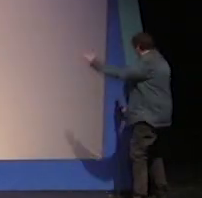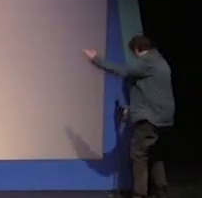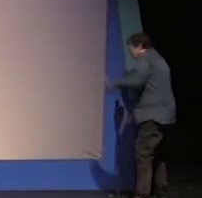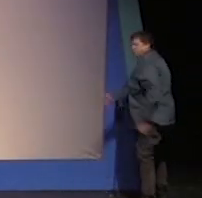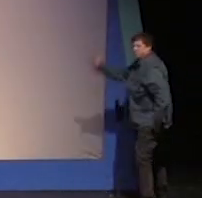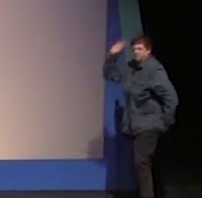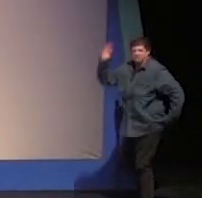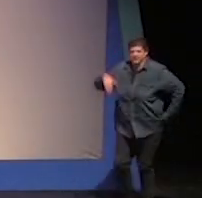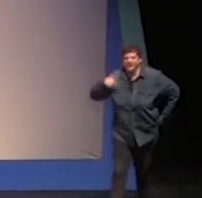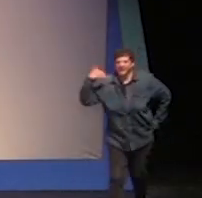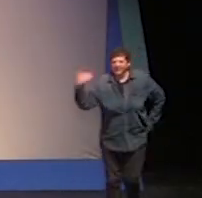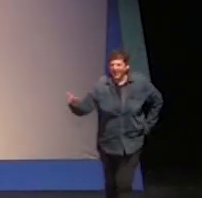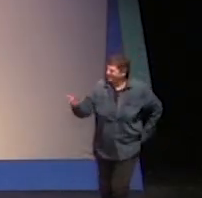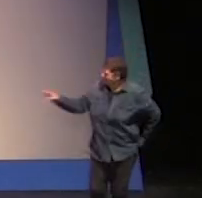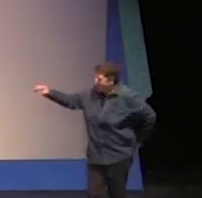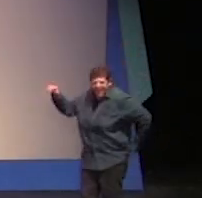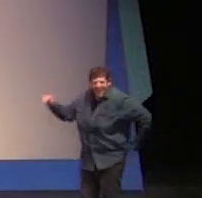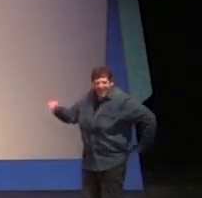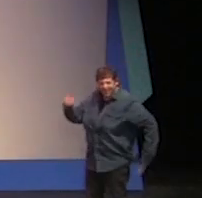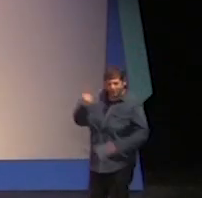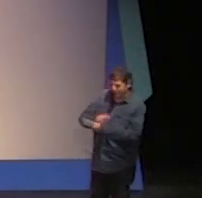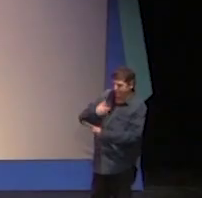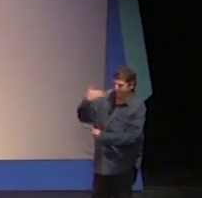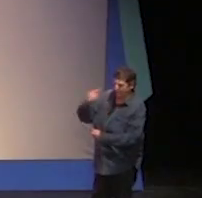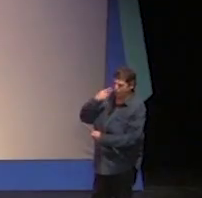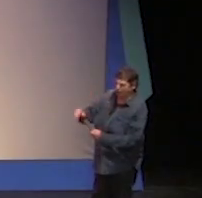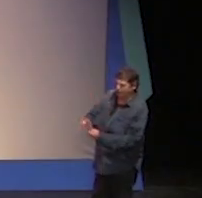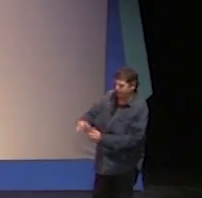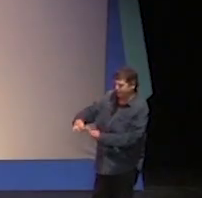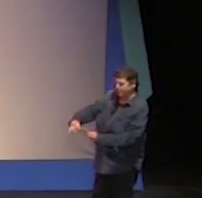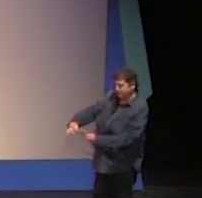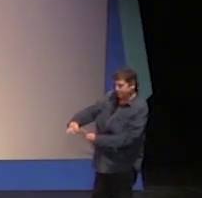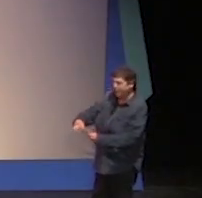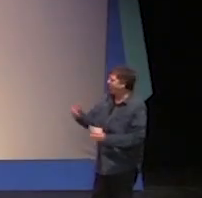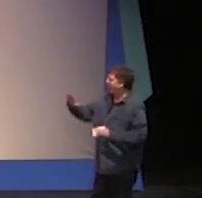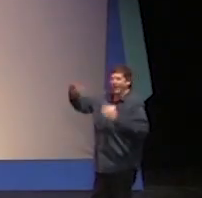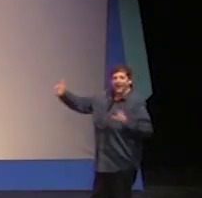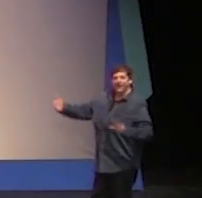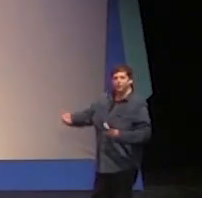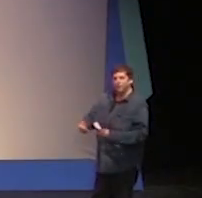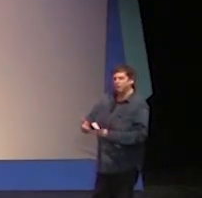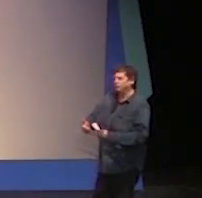Okay. Cool. Okay. Next. My next one. Let me check